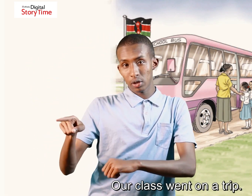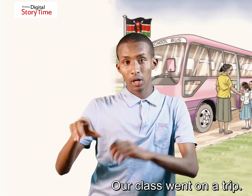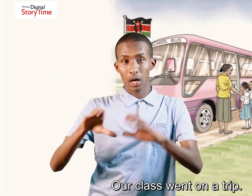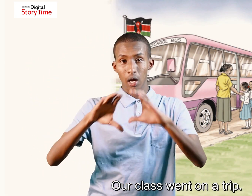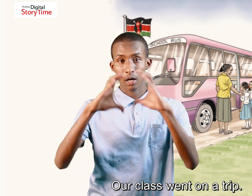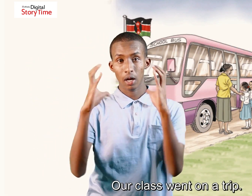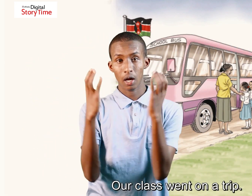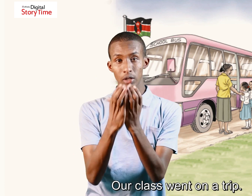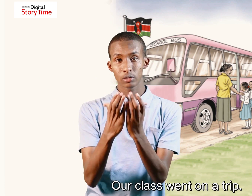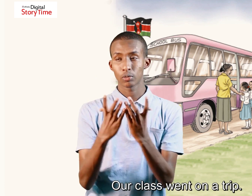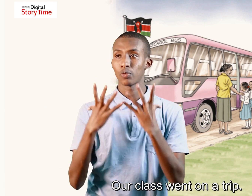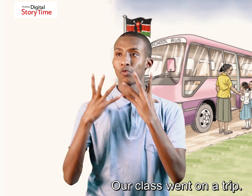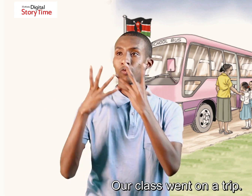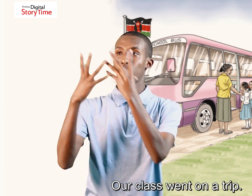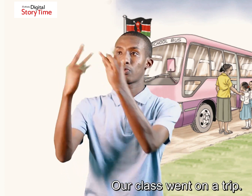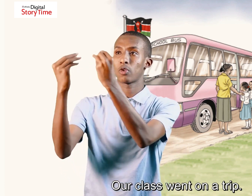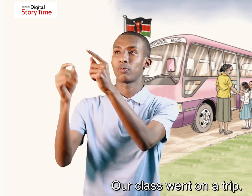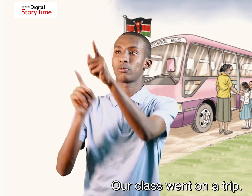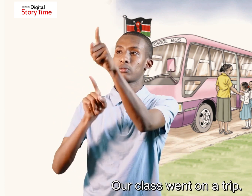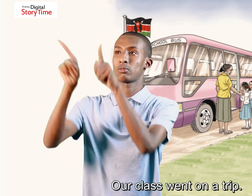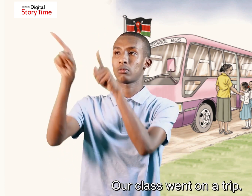Our class went on a trip.